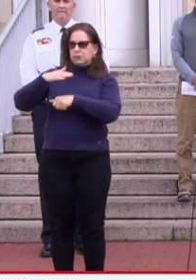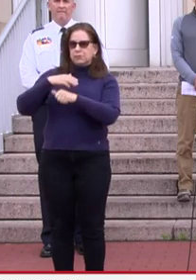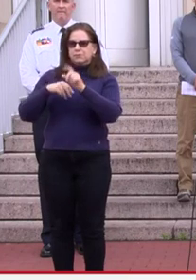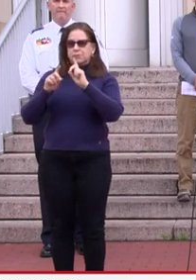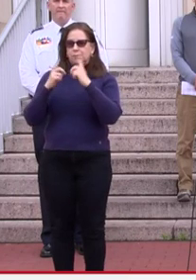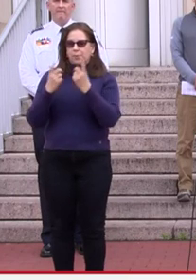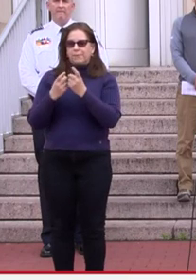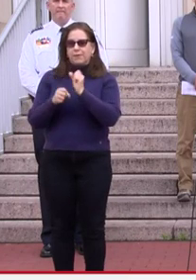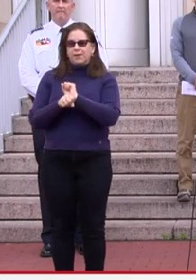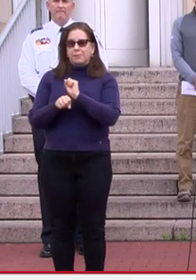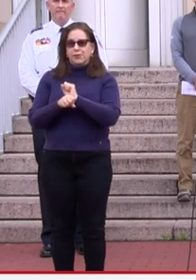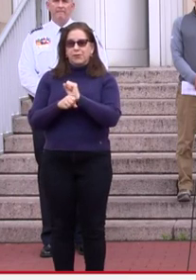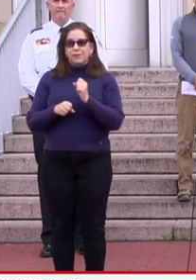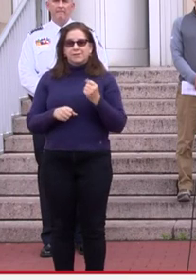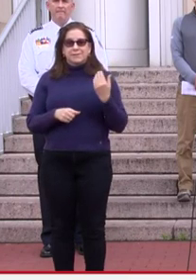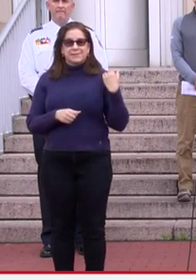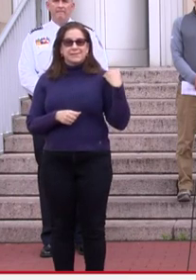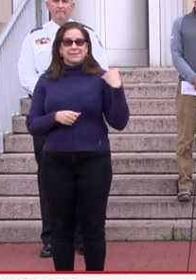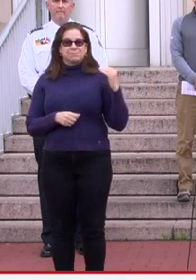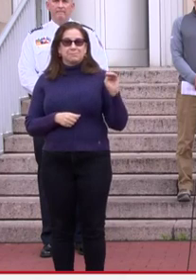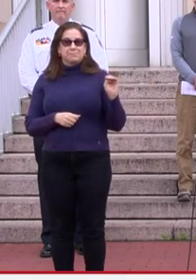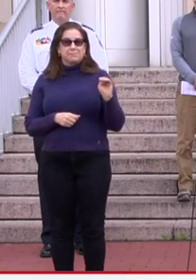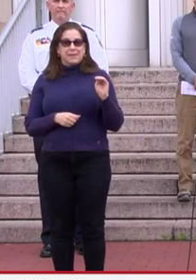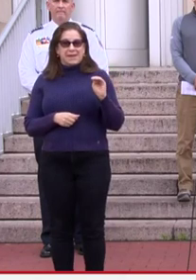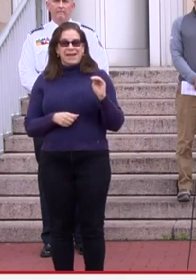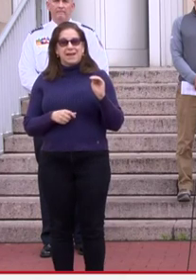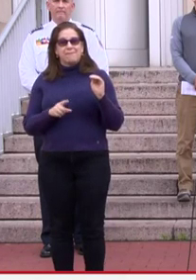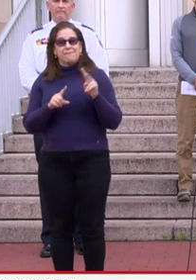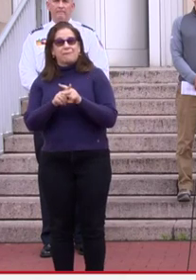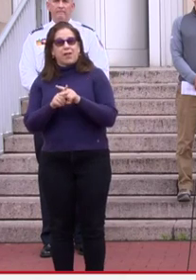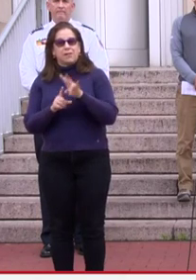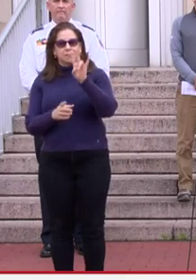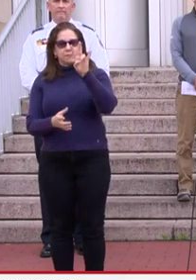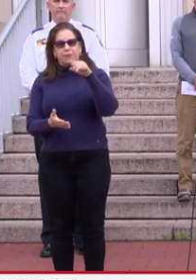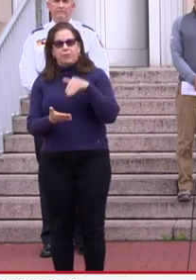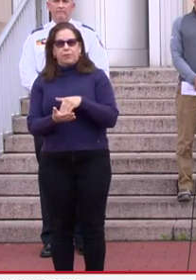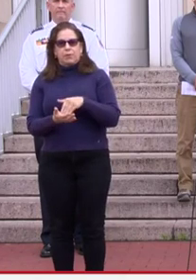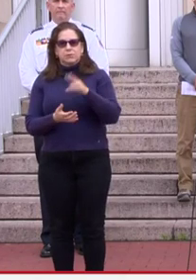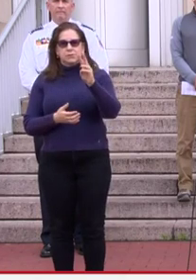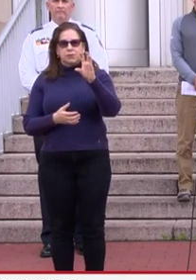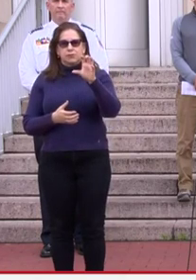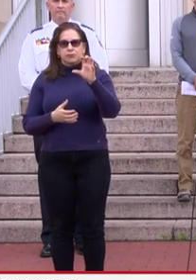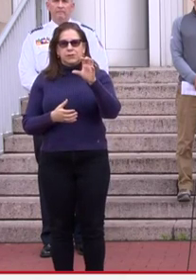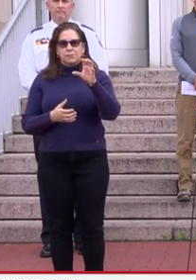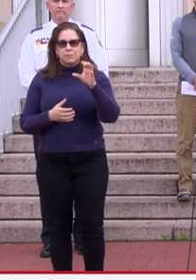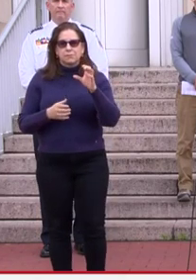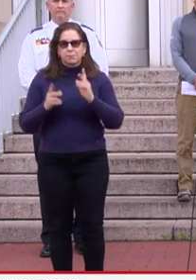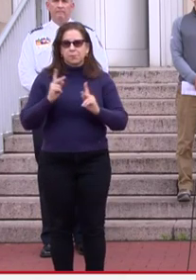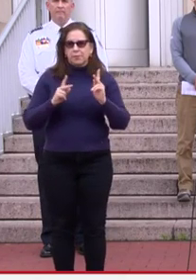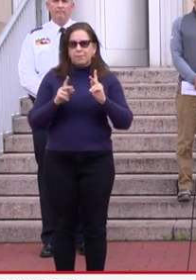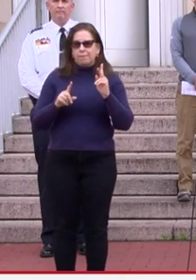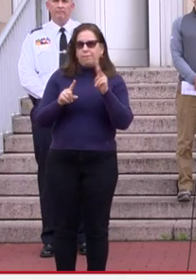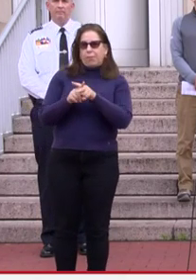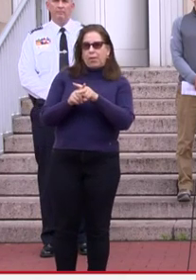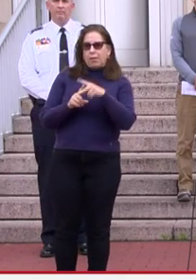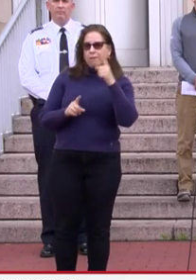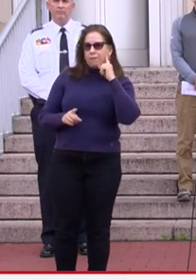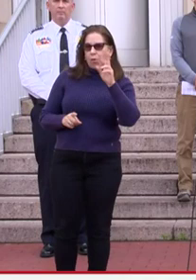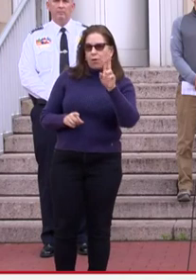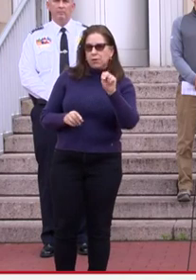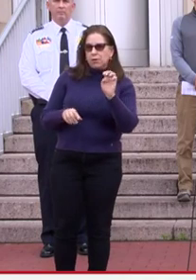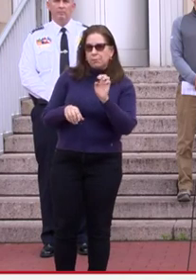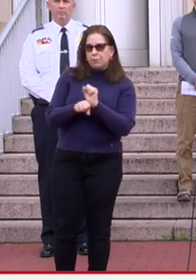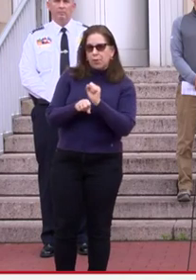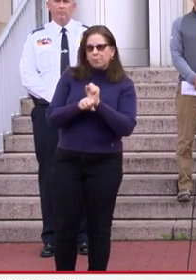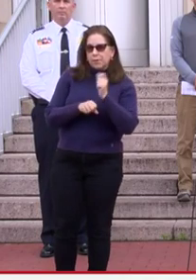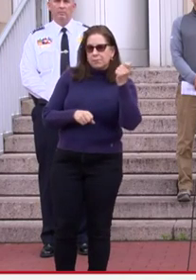approximately 7,600 DC workers who have applied for unemployment